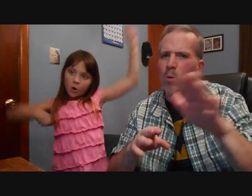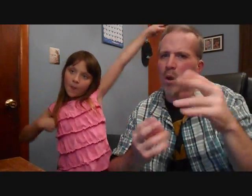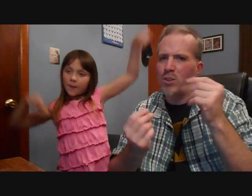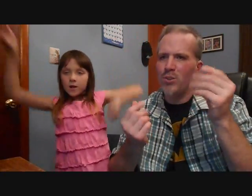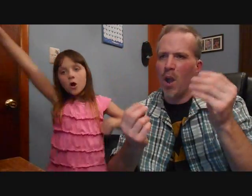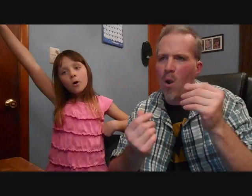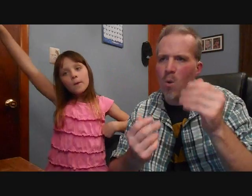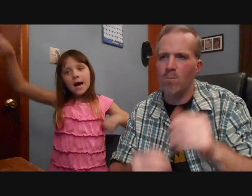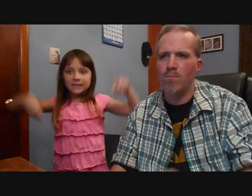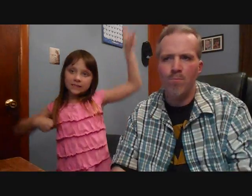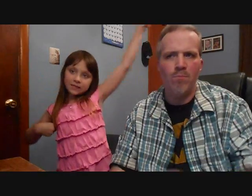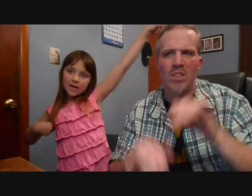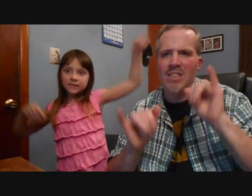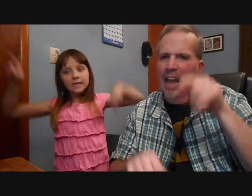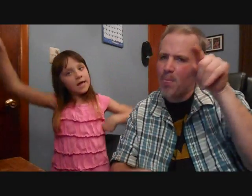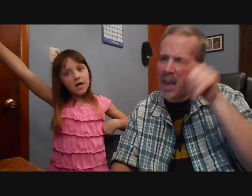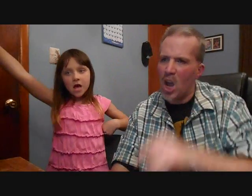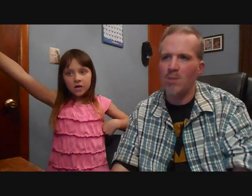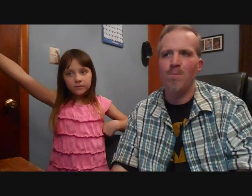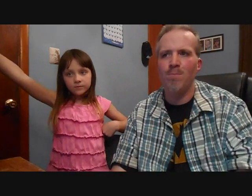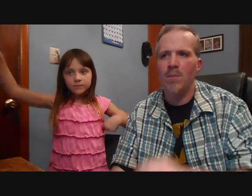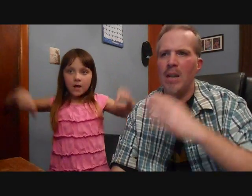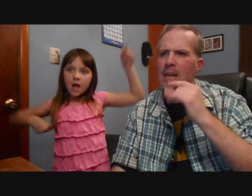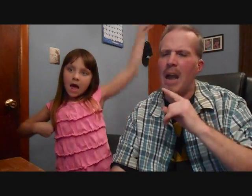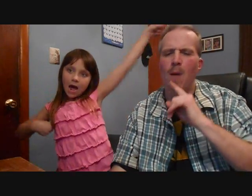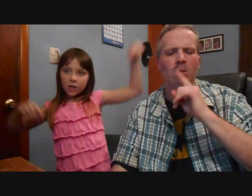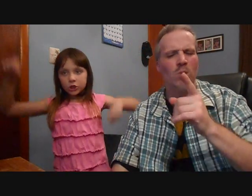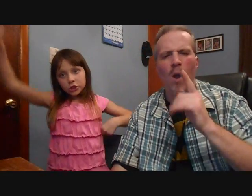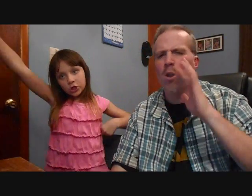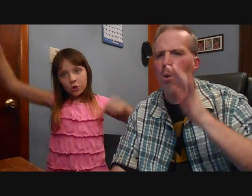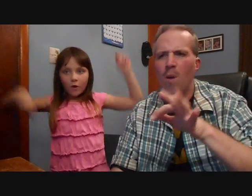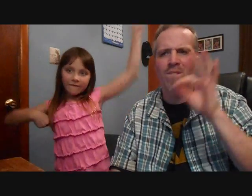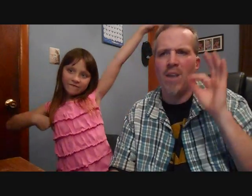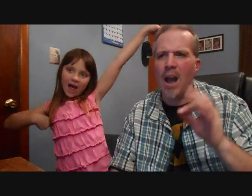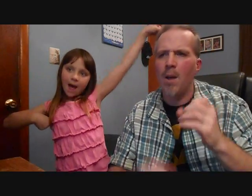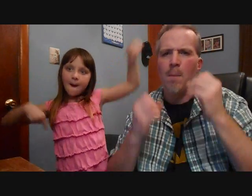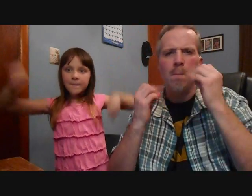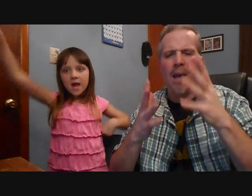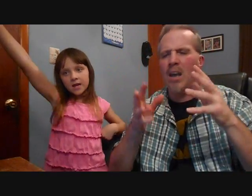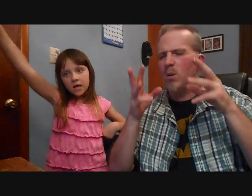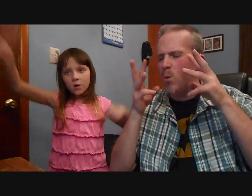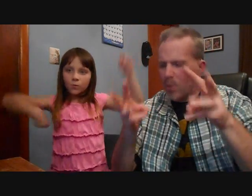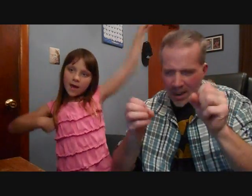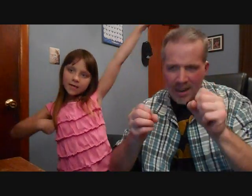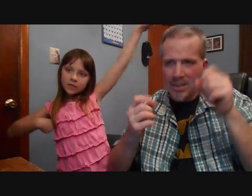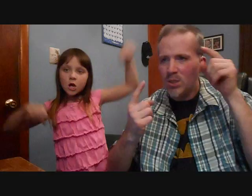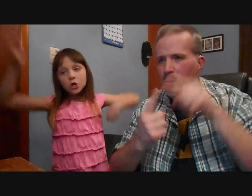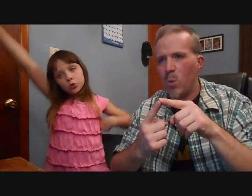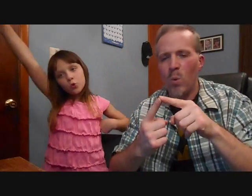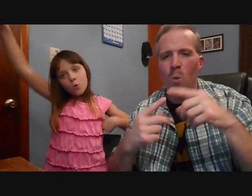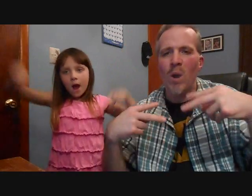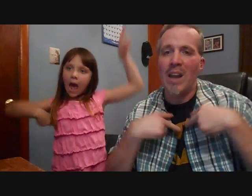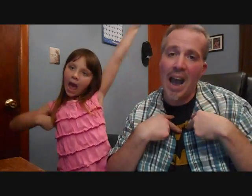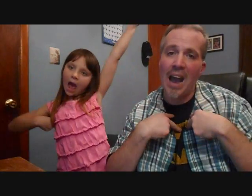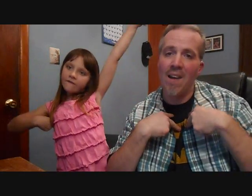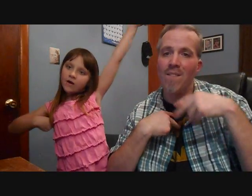short on your dough You can stay there And I'm sure you will find many ways To have